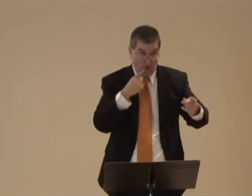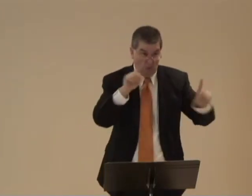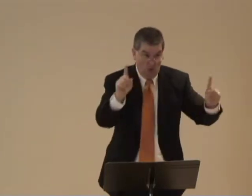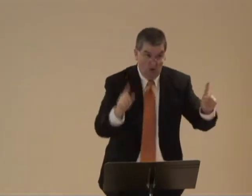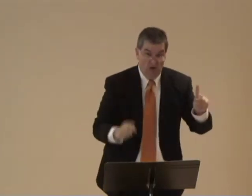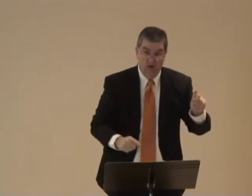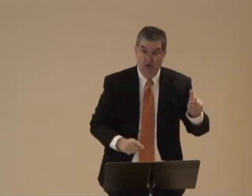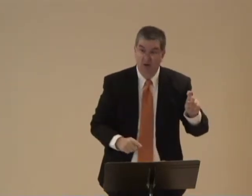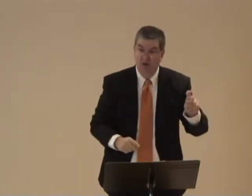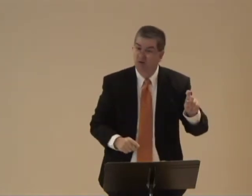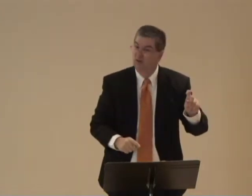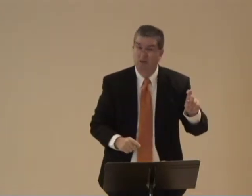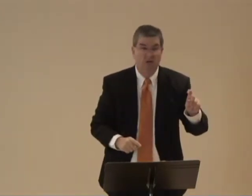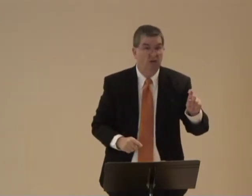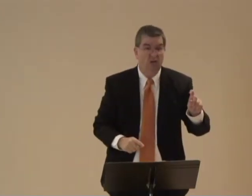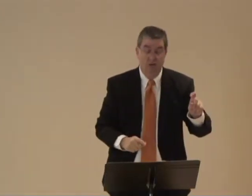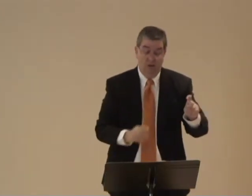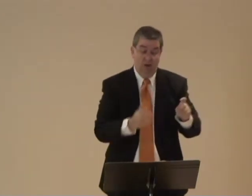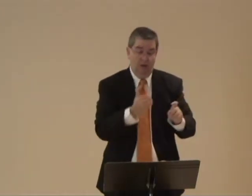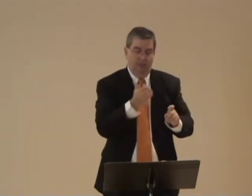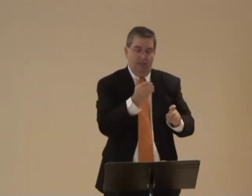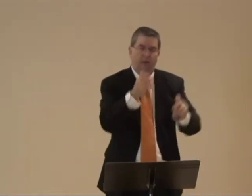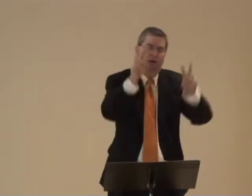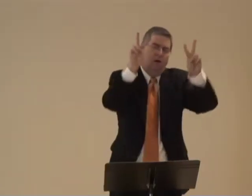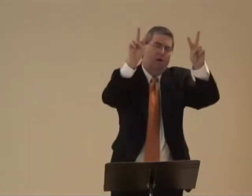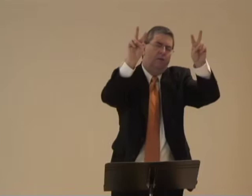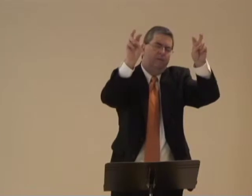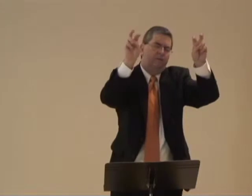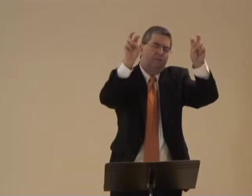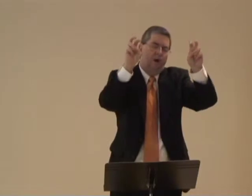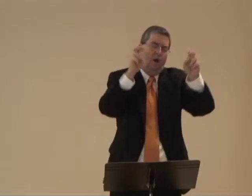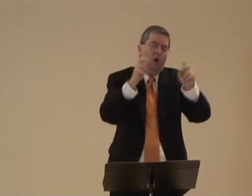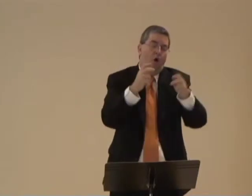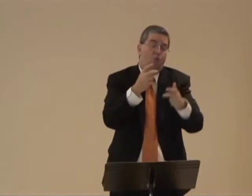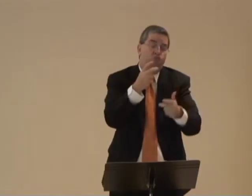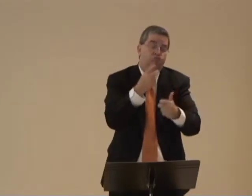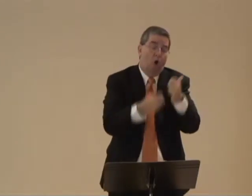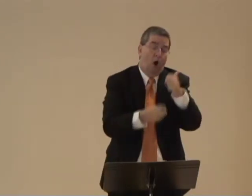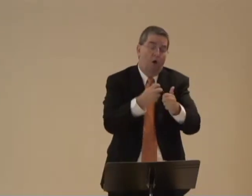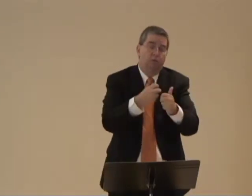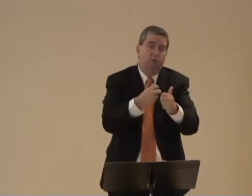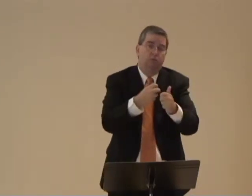different country to flee what they owe the IRS.